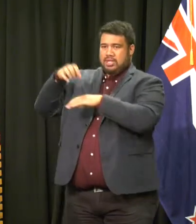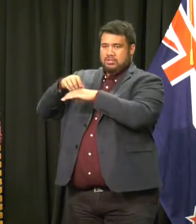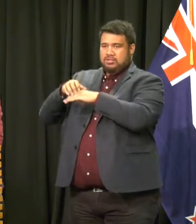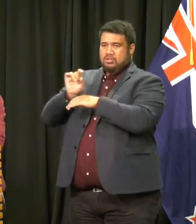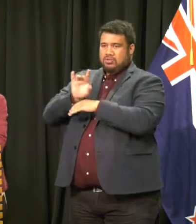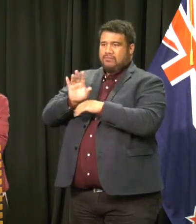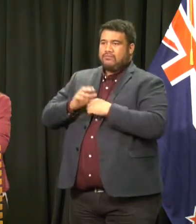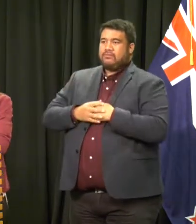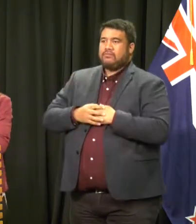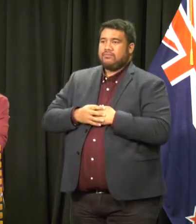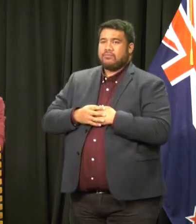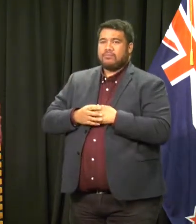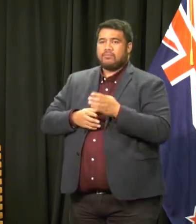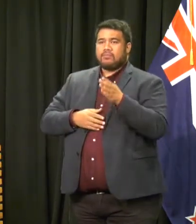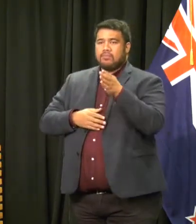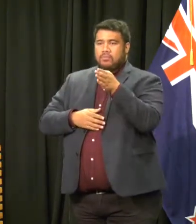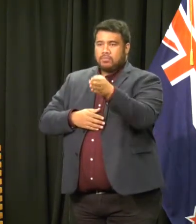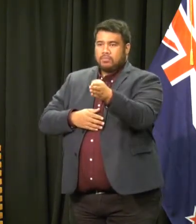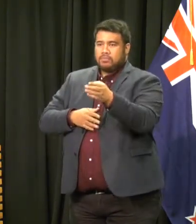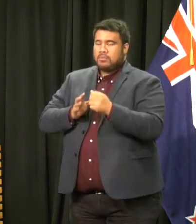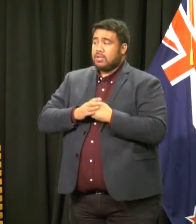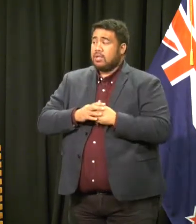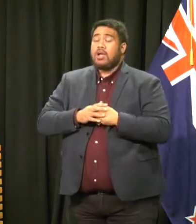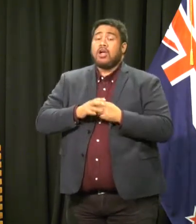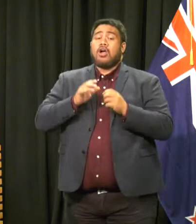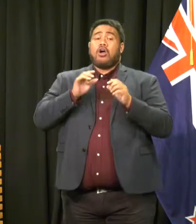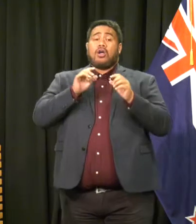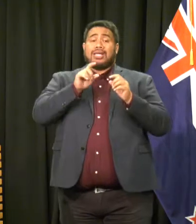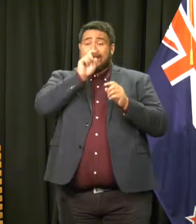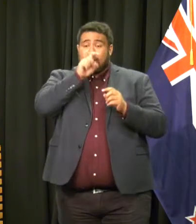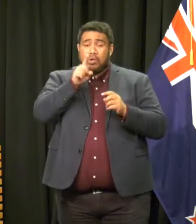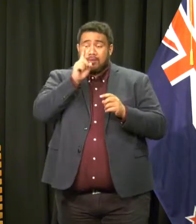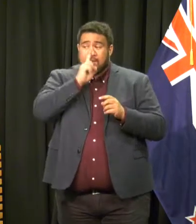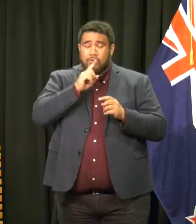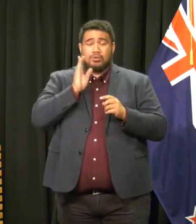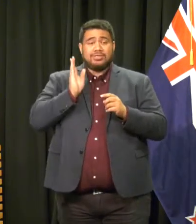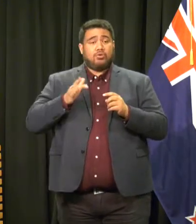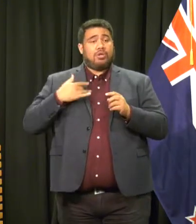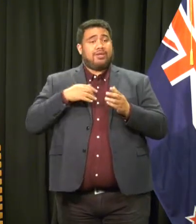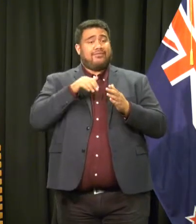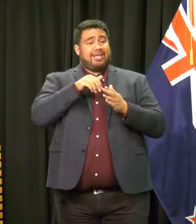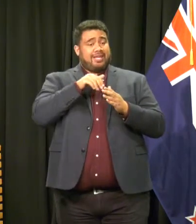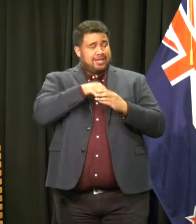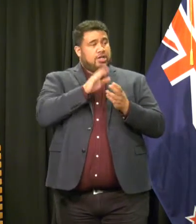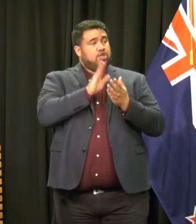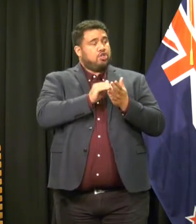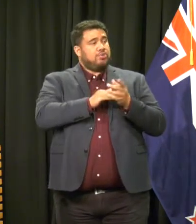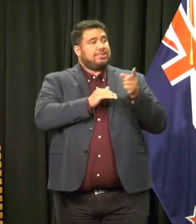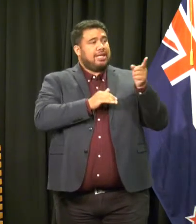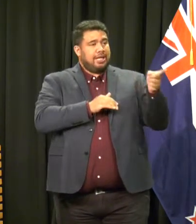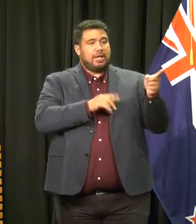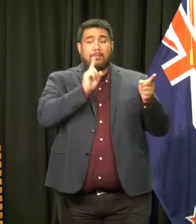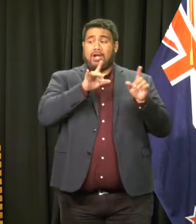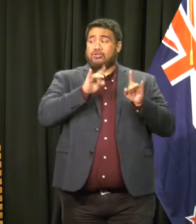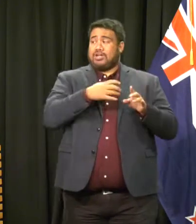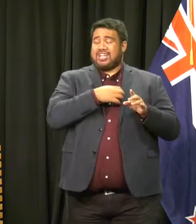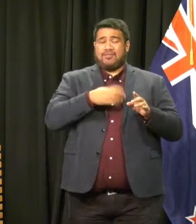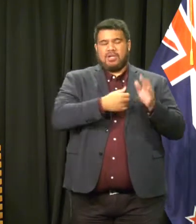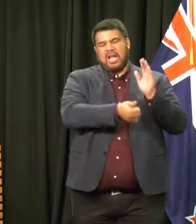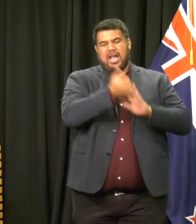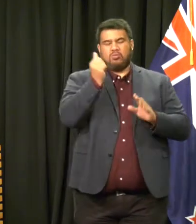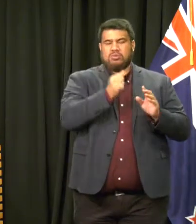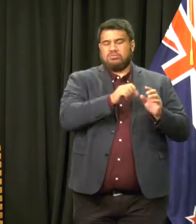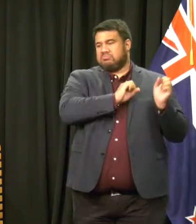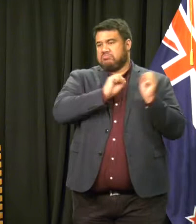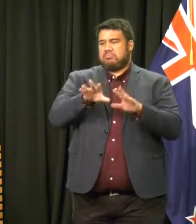Is the deportation of Kiwis from Australia still corrosive to trans-Tasman relations, and with the re-election of the